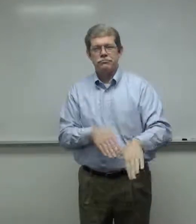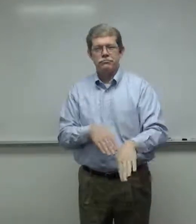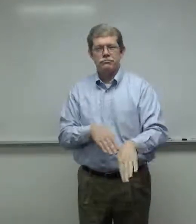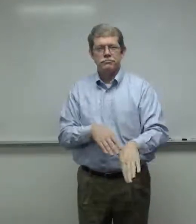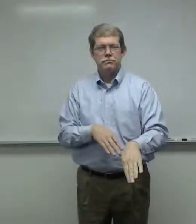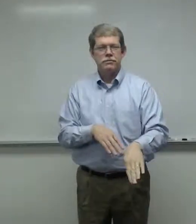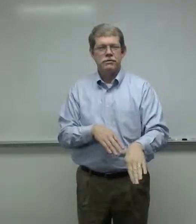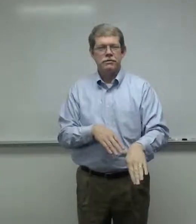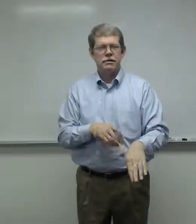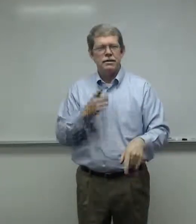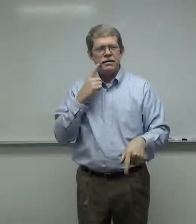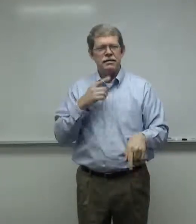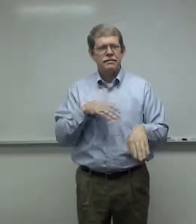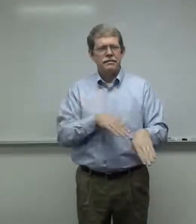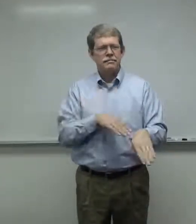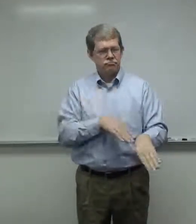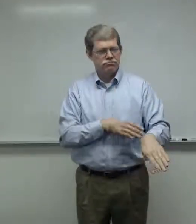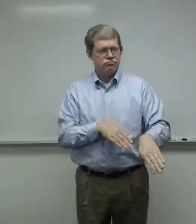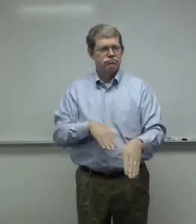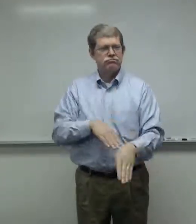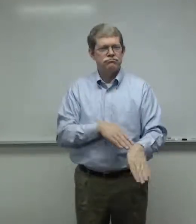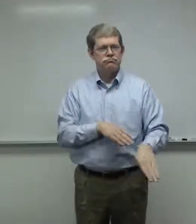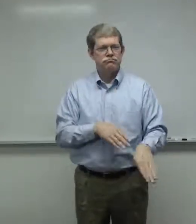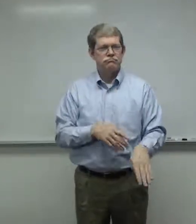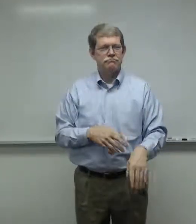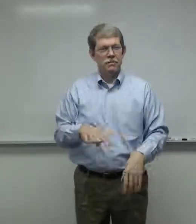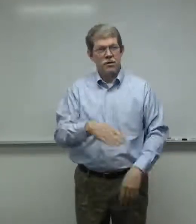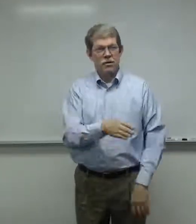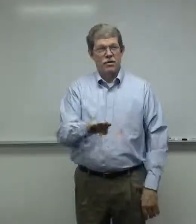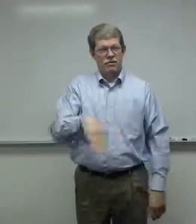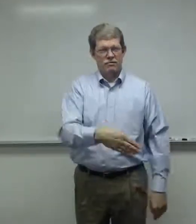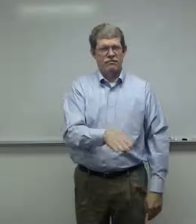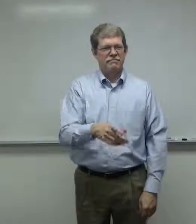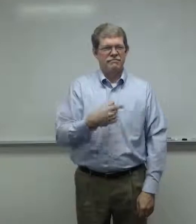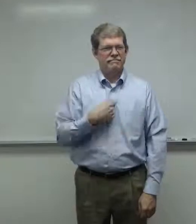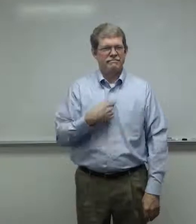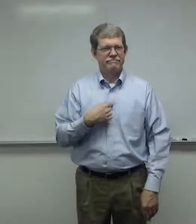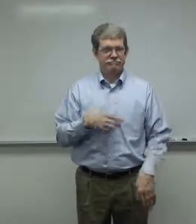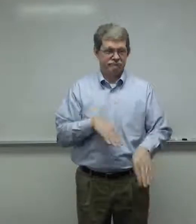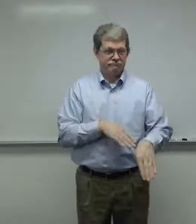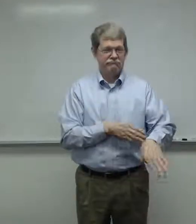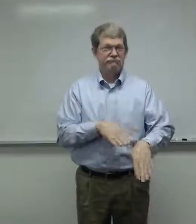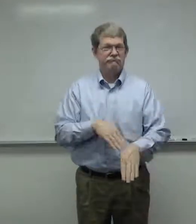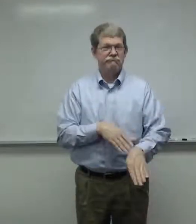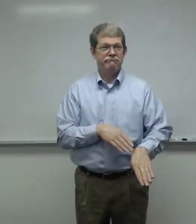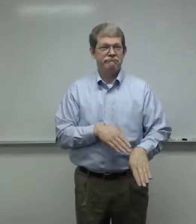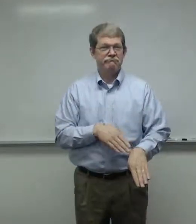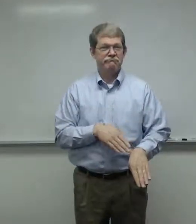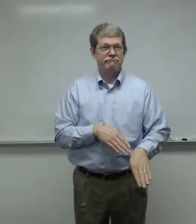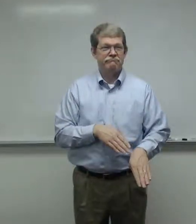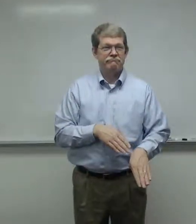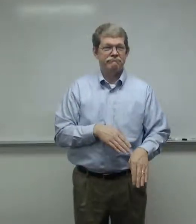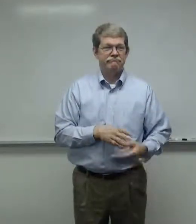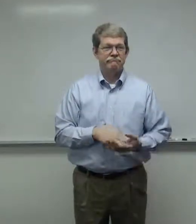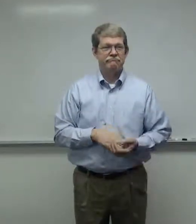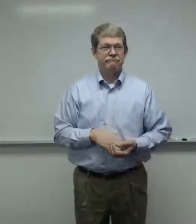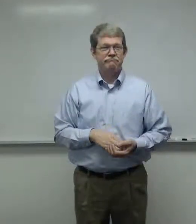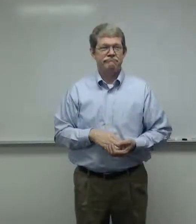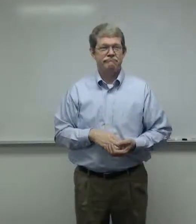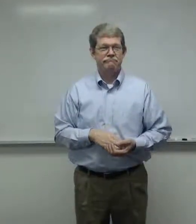And I don't know why there's two hands, because it's one board. I don't know the sign. I'm not going to tell you, I'm not going to argue with you on the sign, but